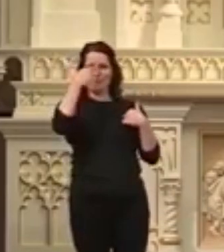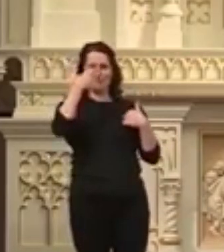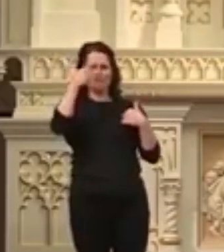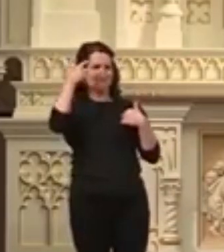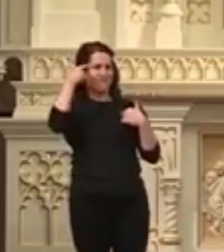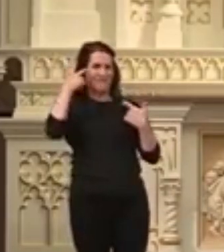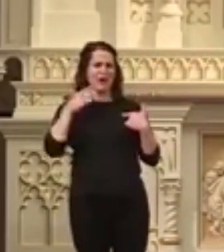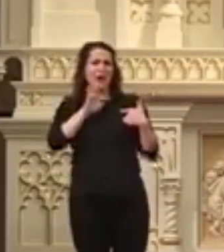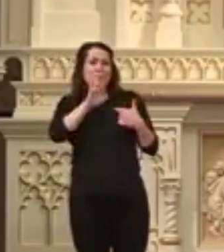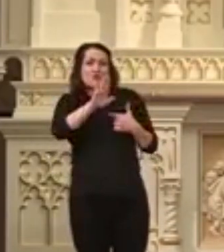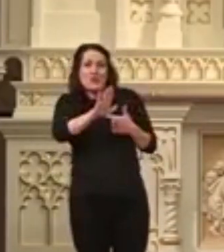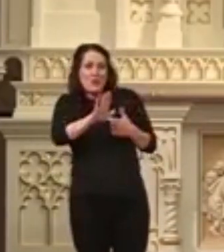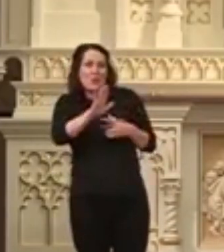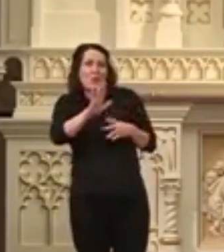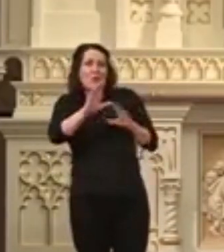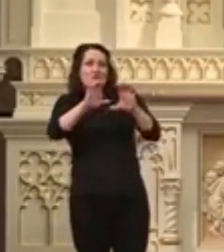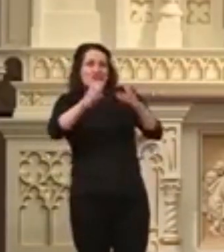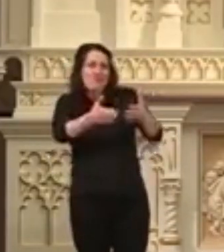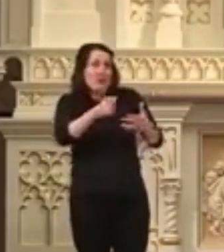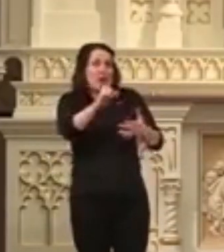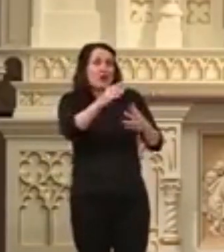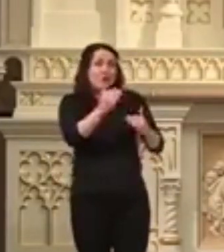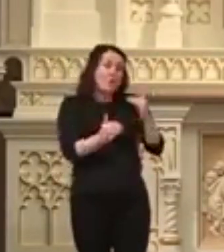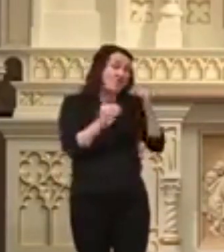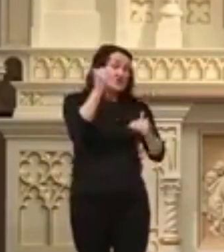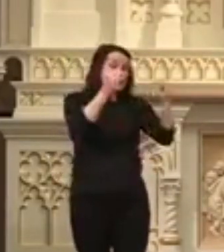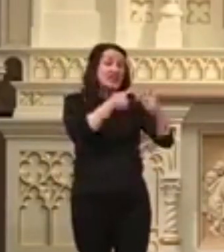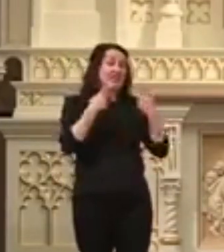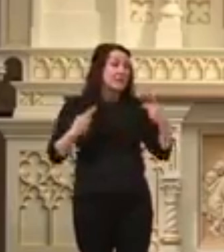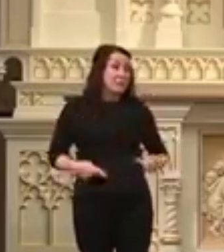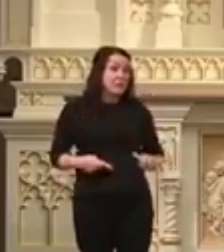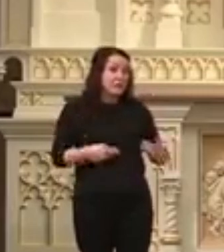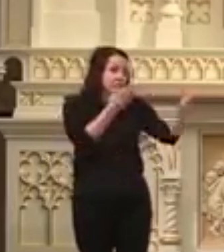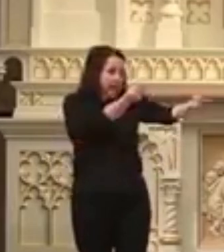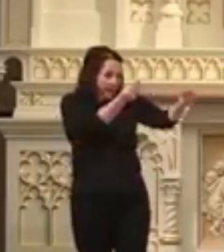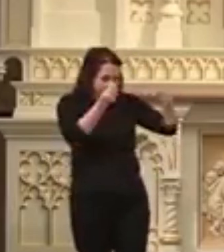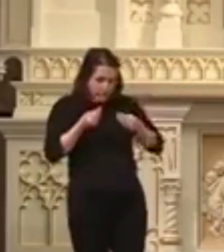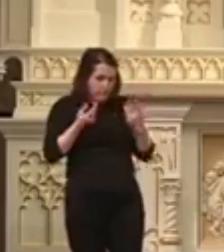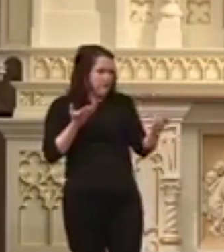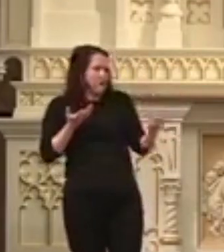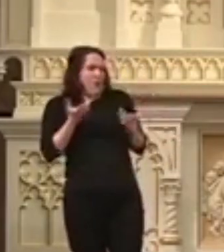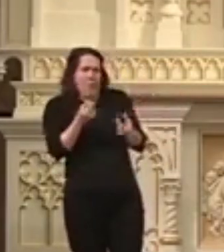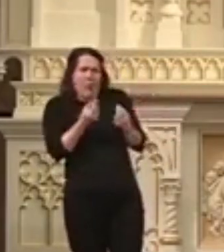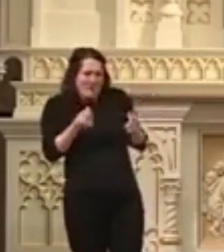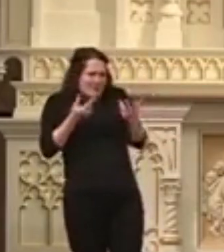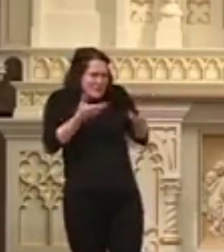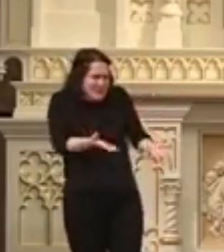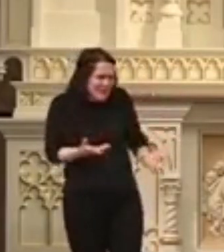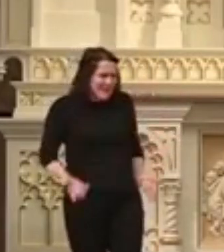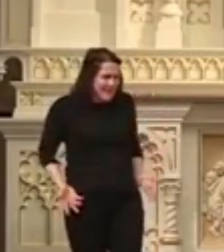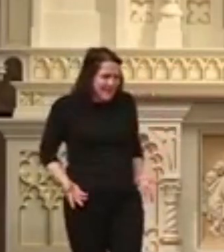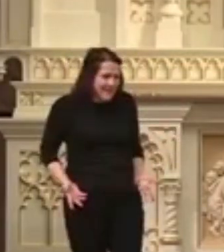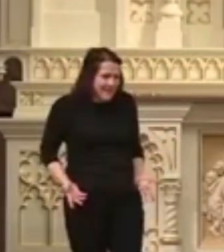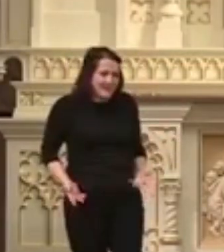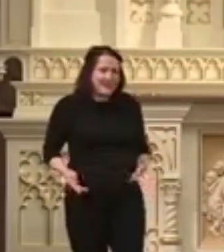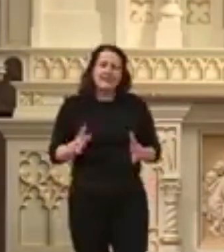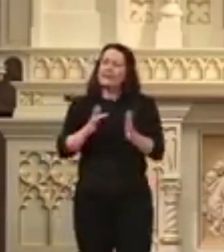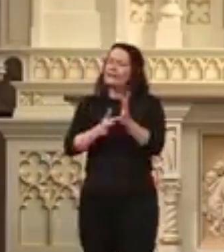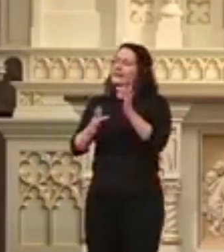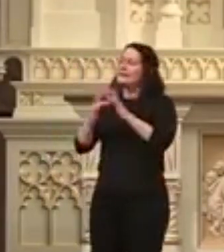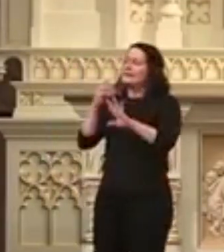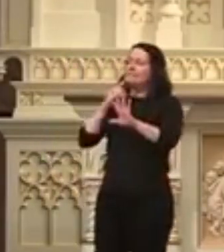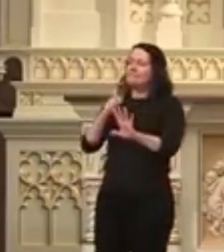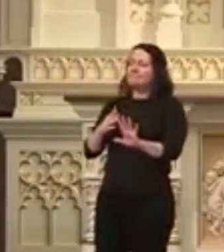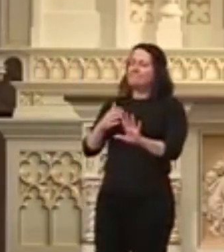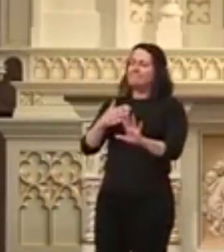nation and the chief priests handed you over to me. What have you done? Jesus answered, My kingdom